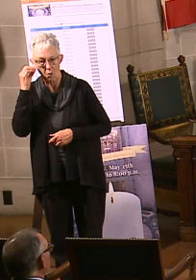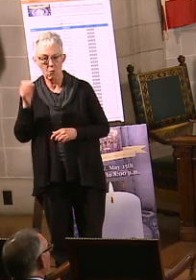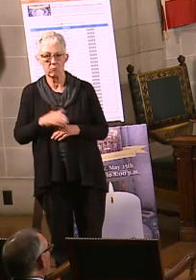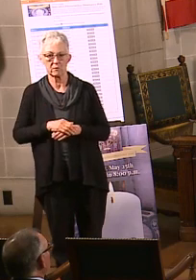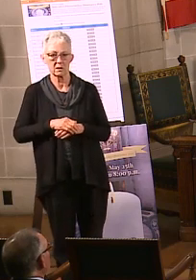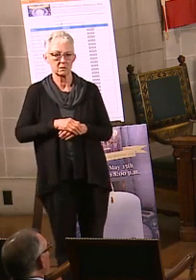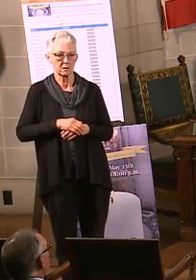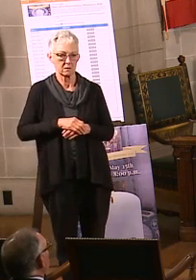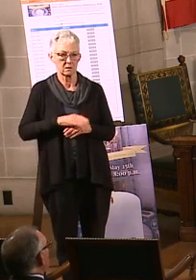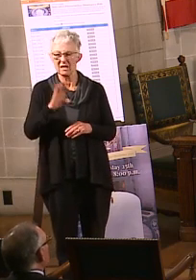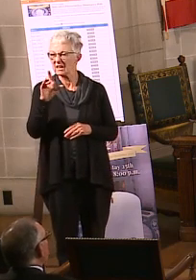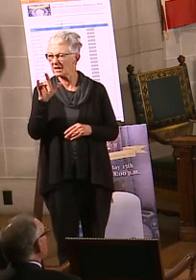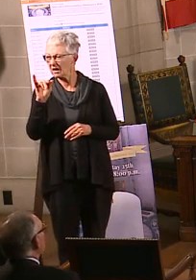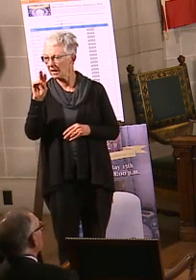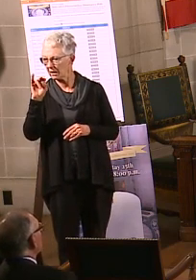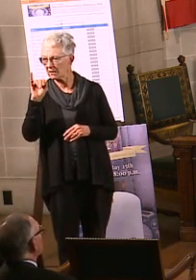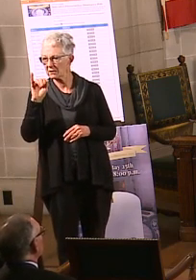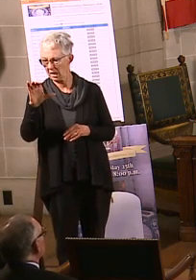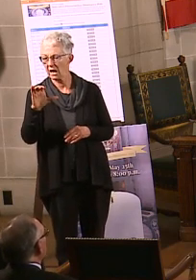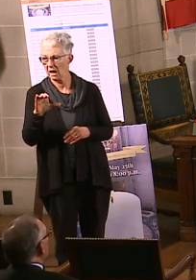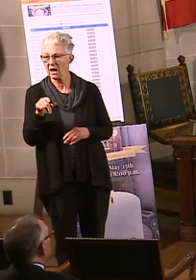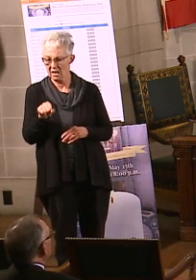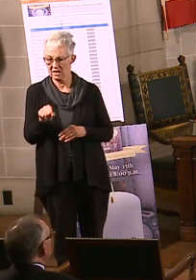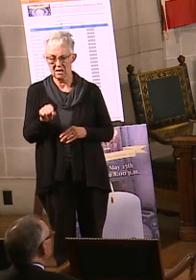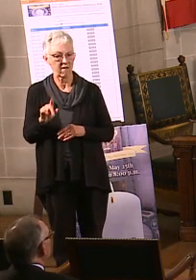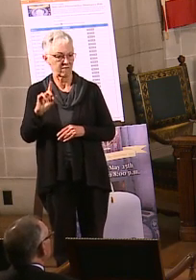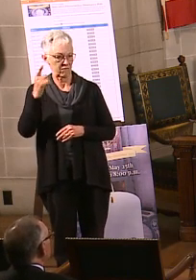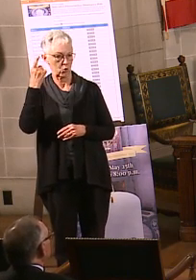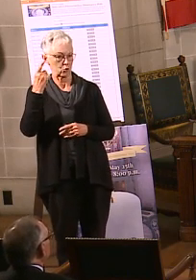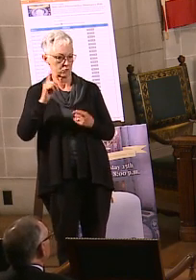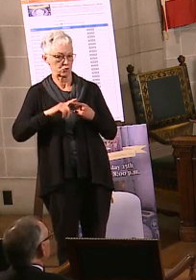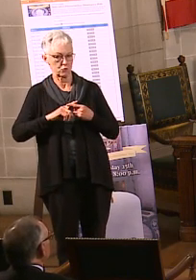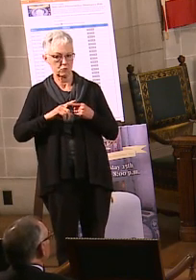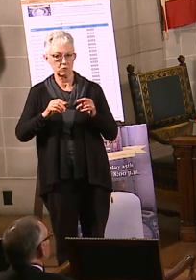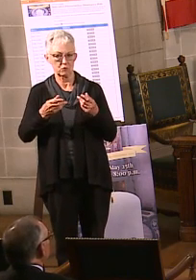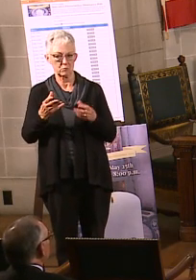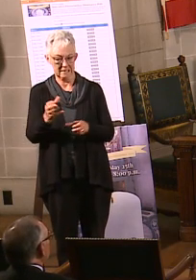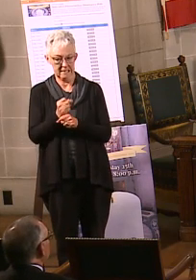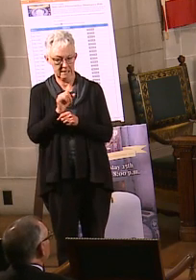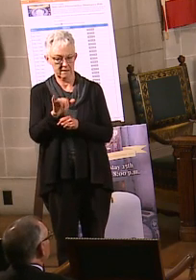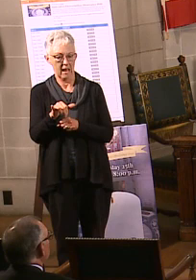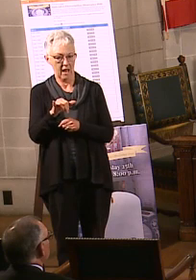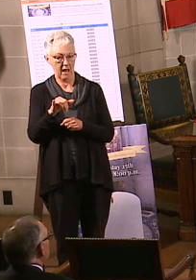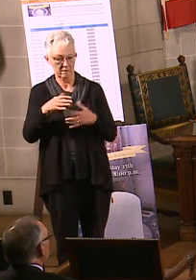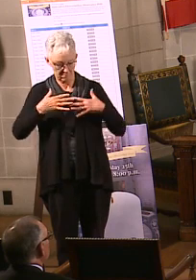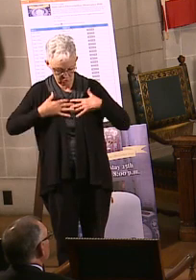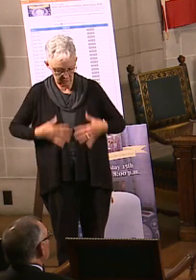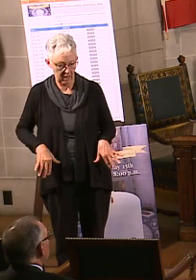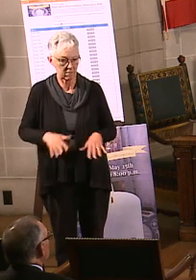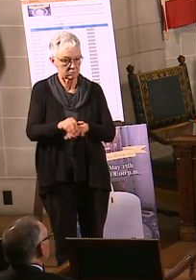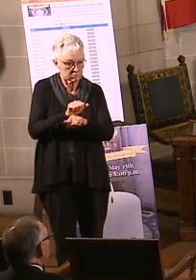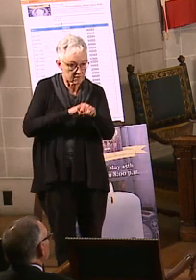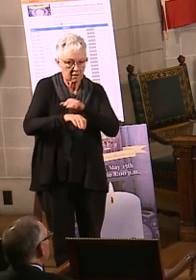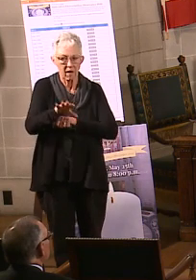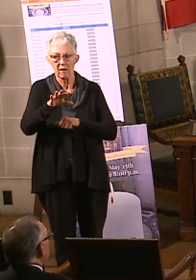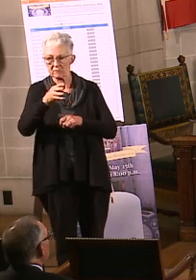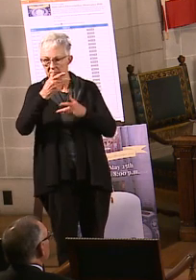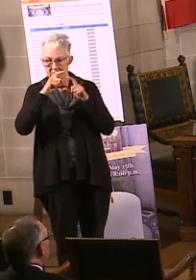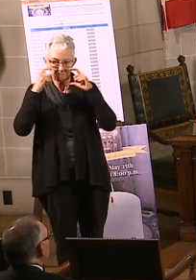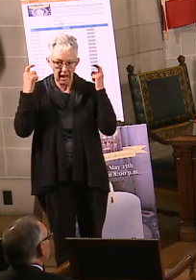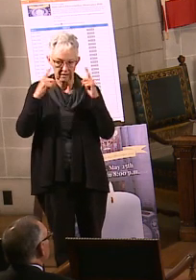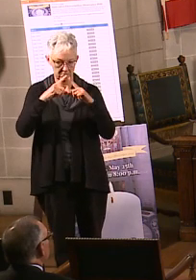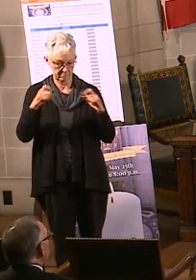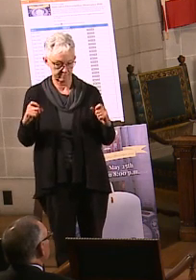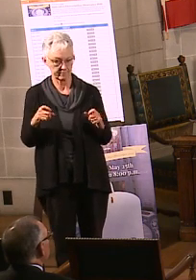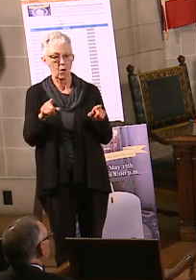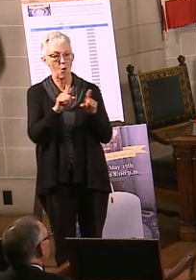facility, clinic, something like that, that's going to be high priority. We are also providing PPE to our